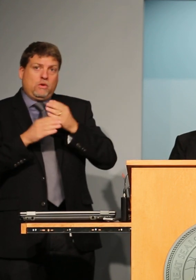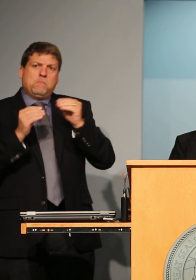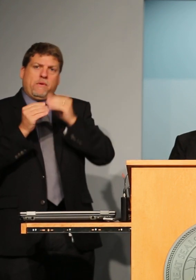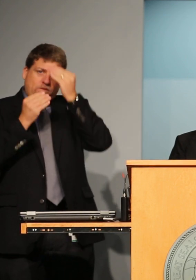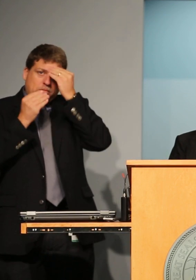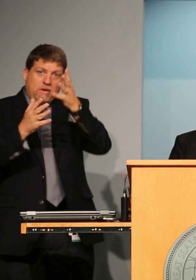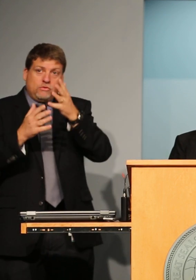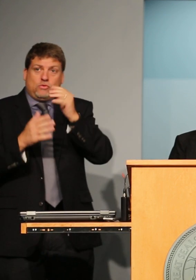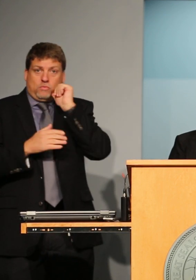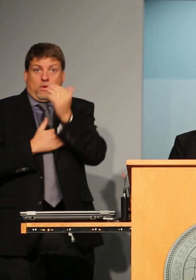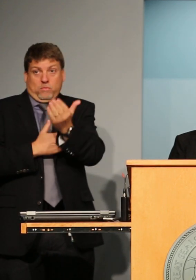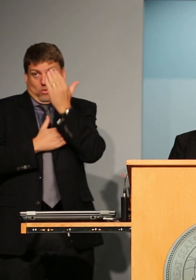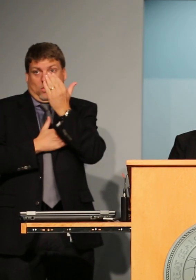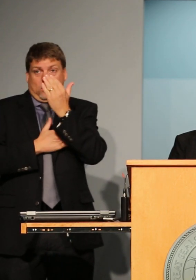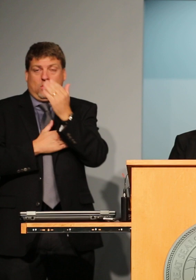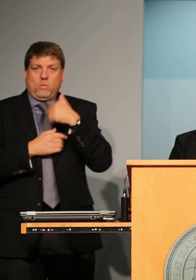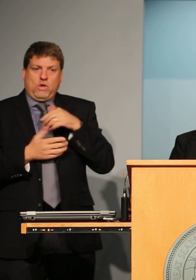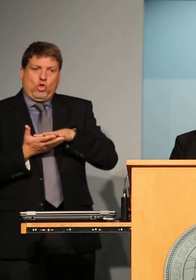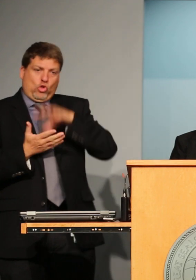have it in the morning.